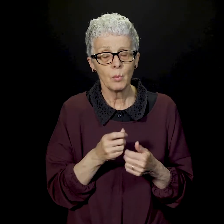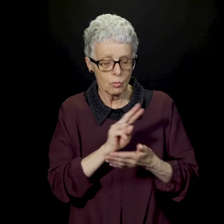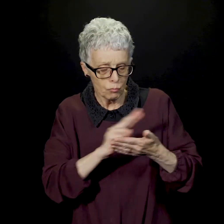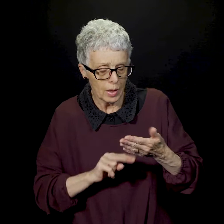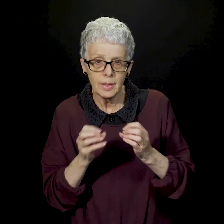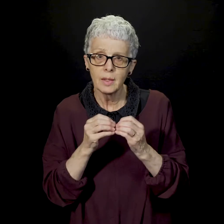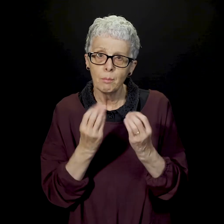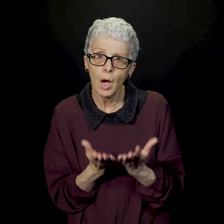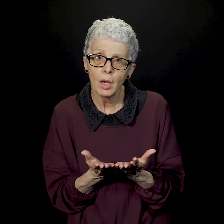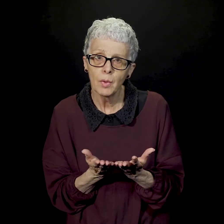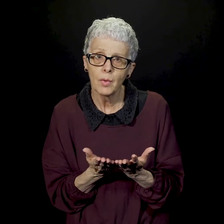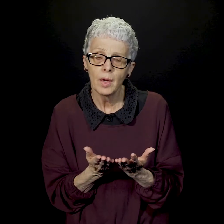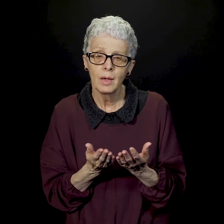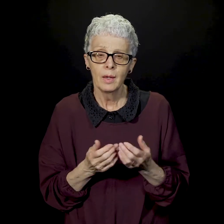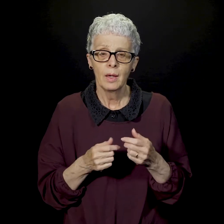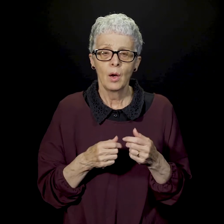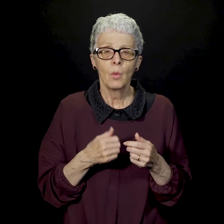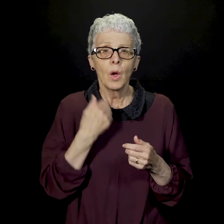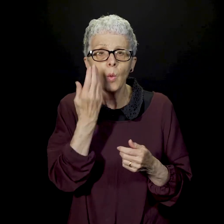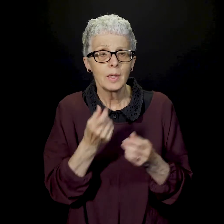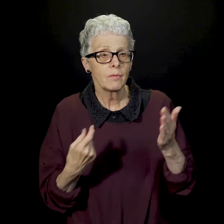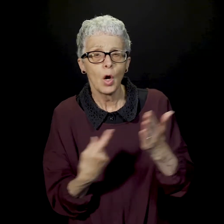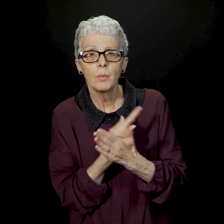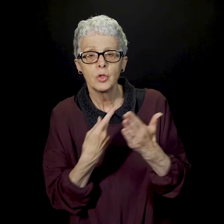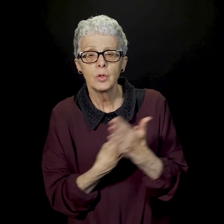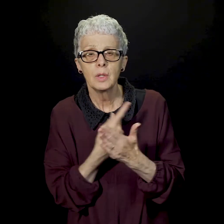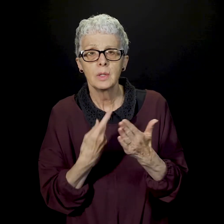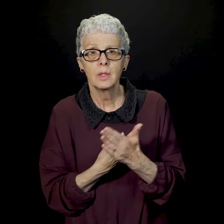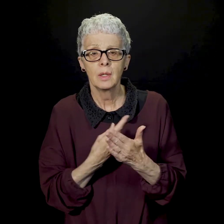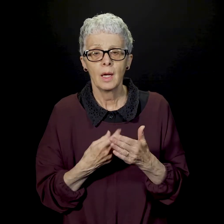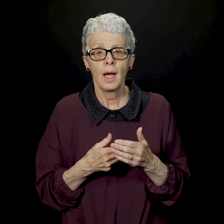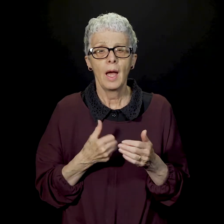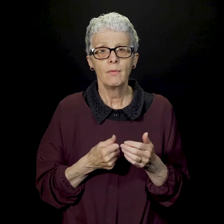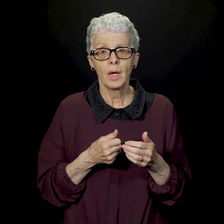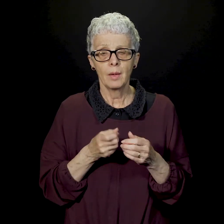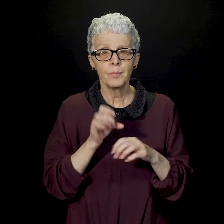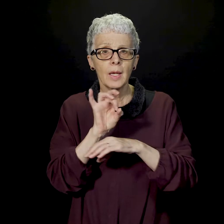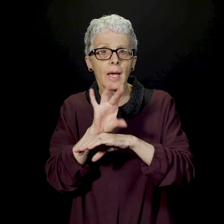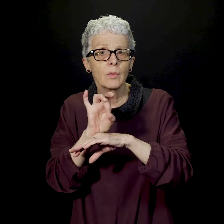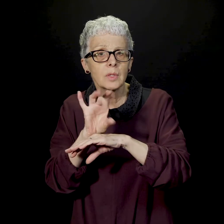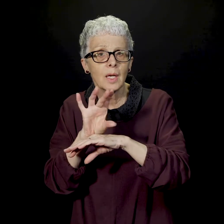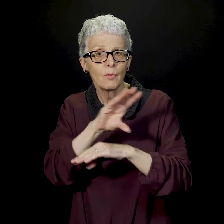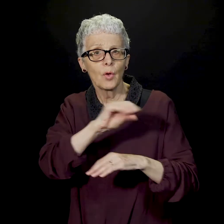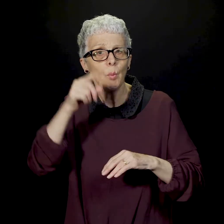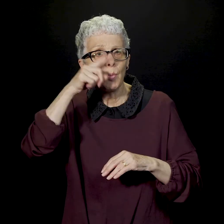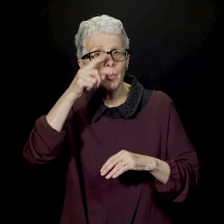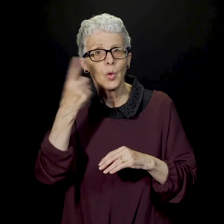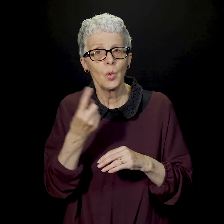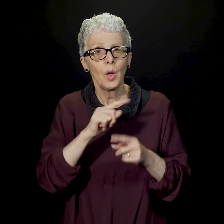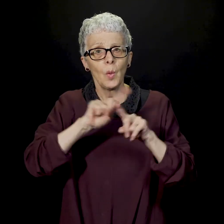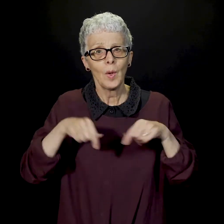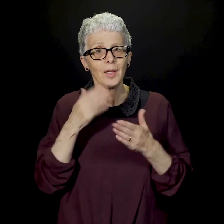Scripture. We are, you know, there's always the opportunity for us to listen to wise Christian counsel, the people around us.